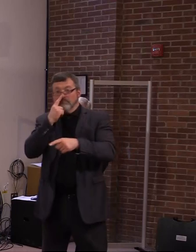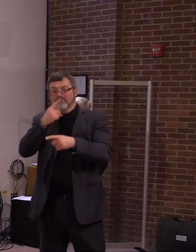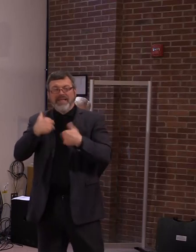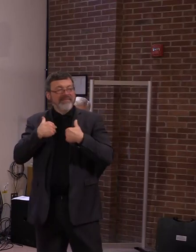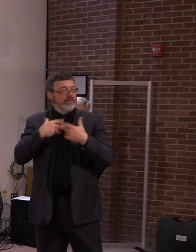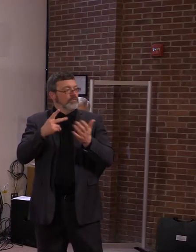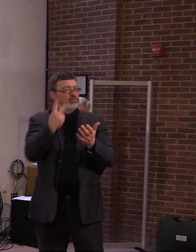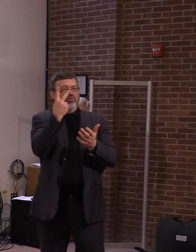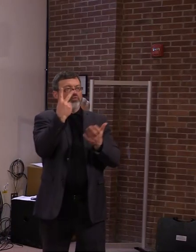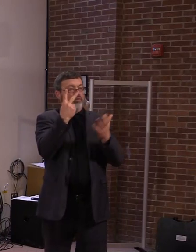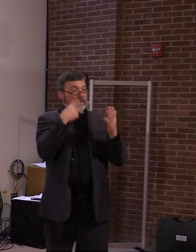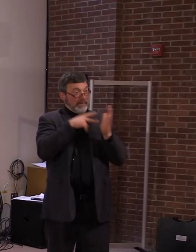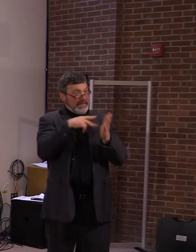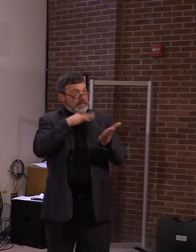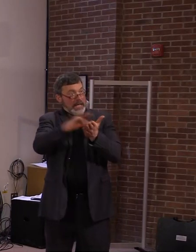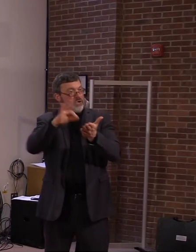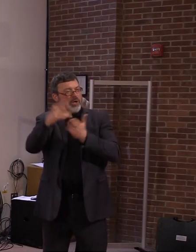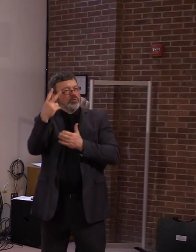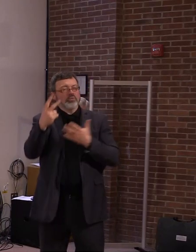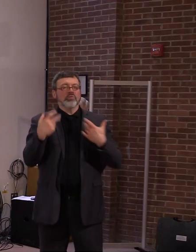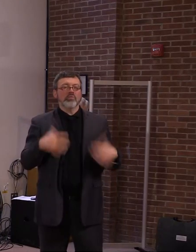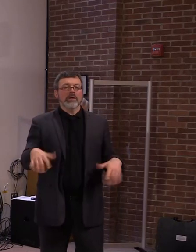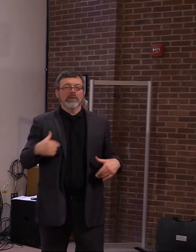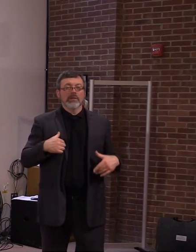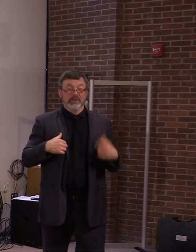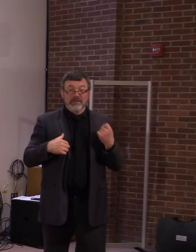maybe a little bit more accurate.